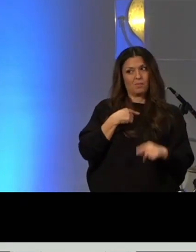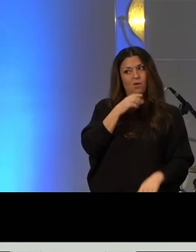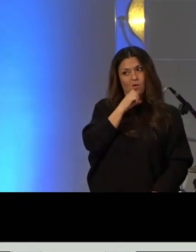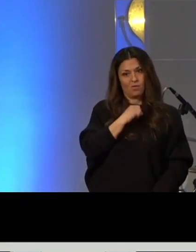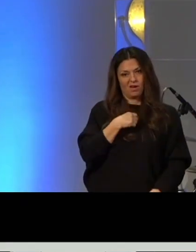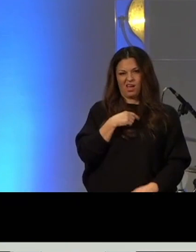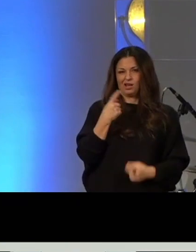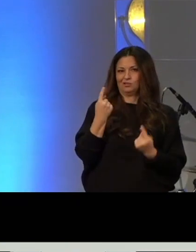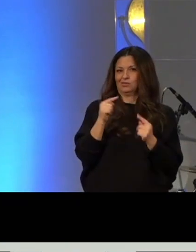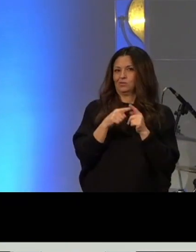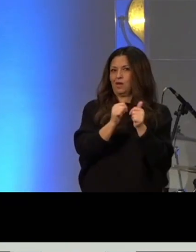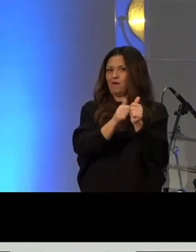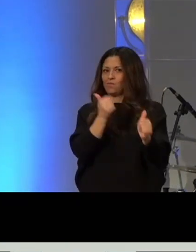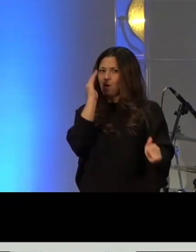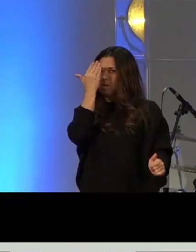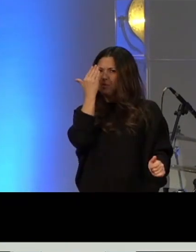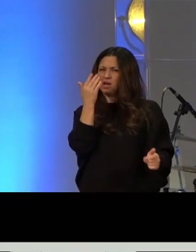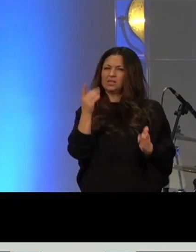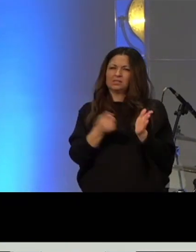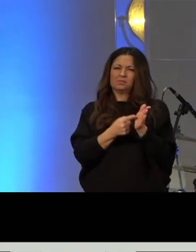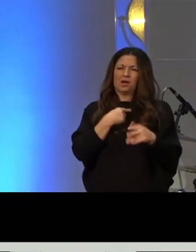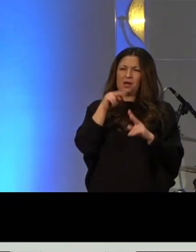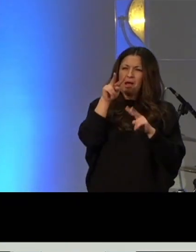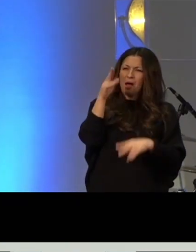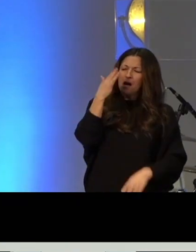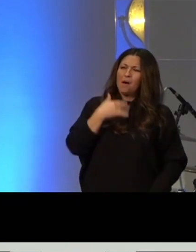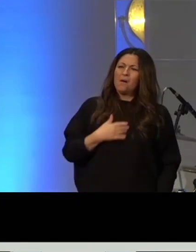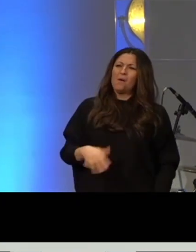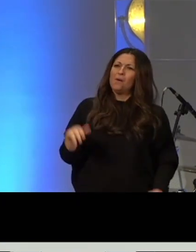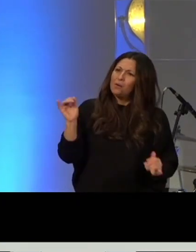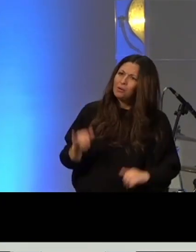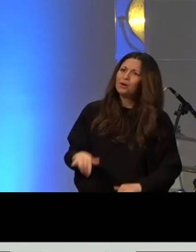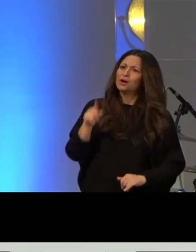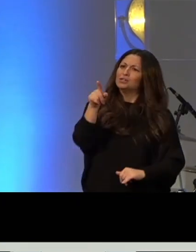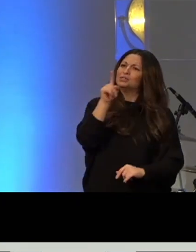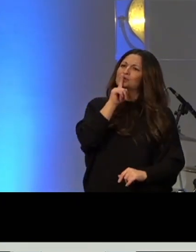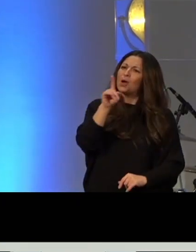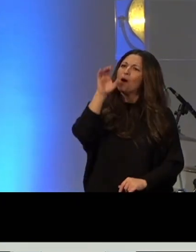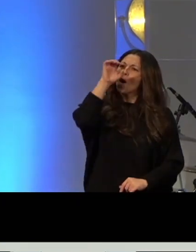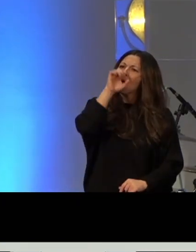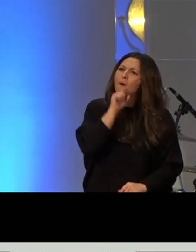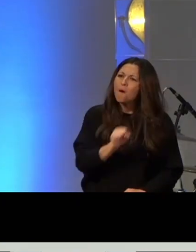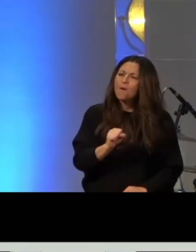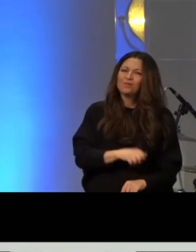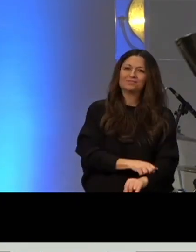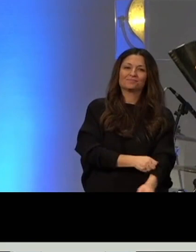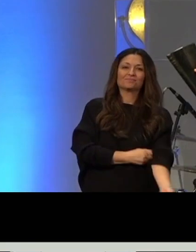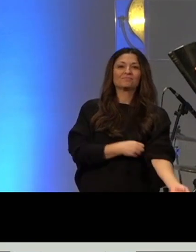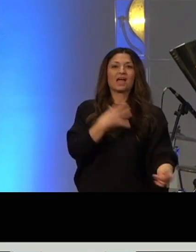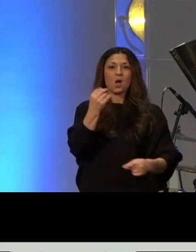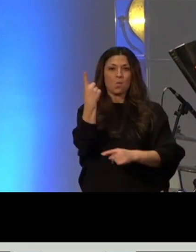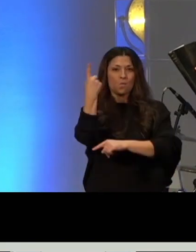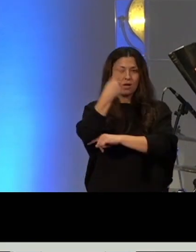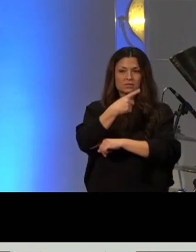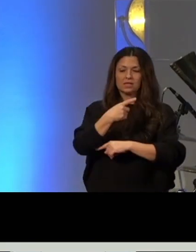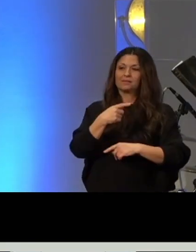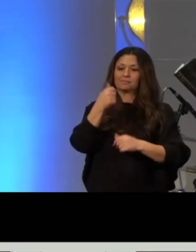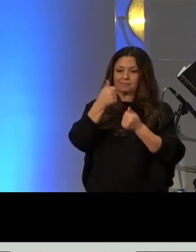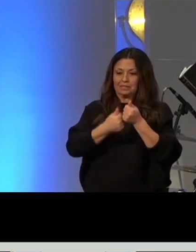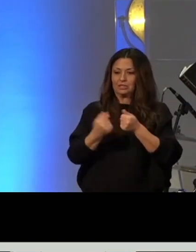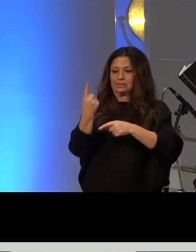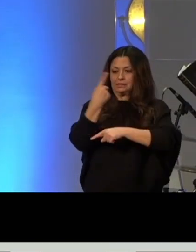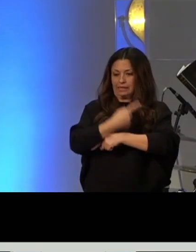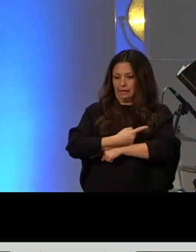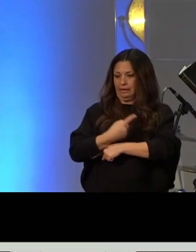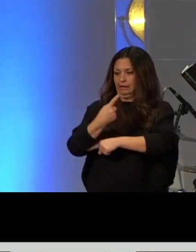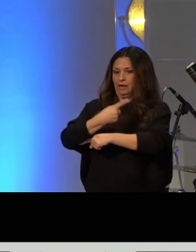But sometimes I look in the mirror and say, man, you are so old. And every day, I'm one day closer to my death, and listen, you